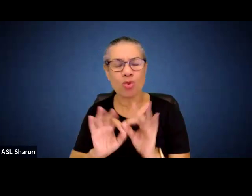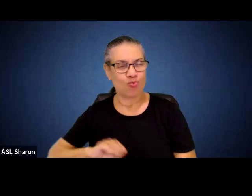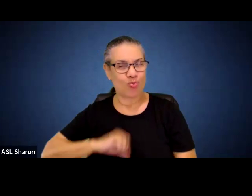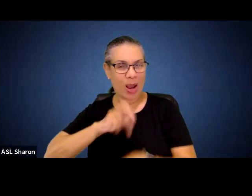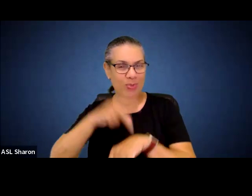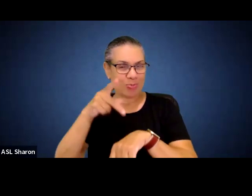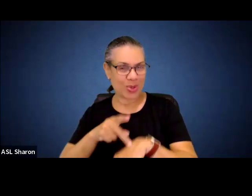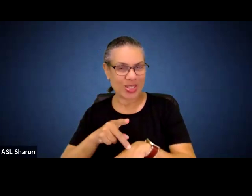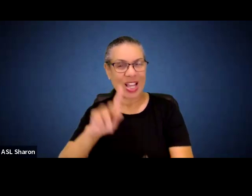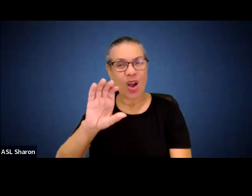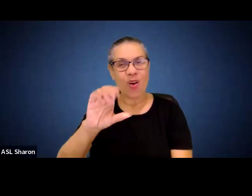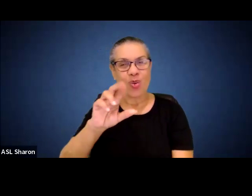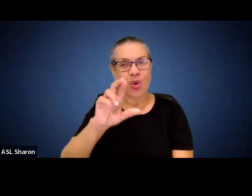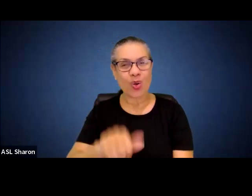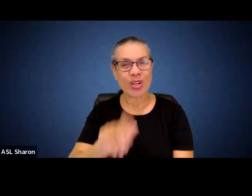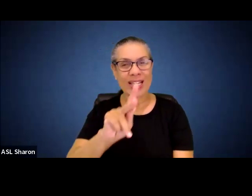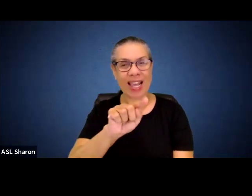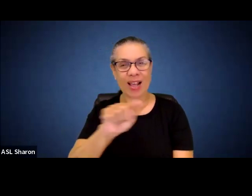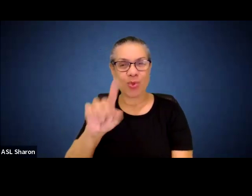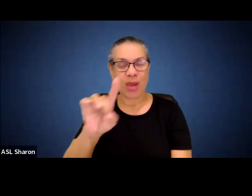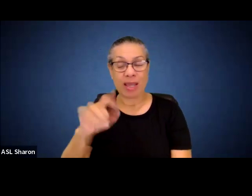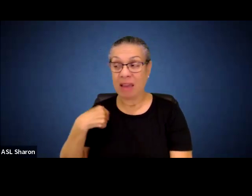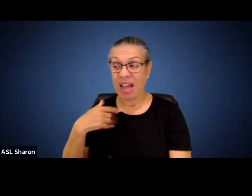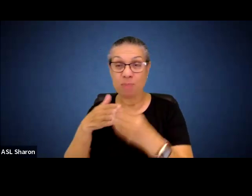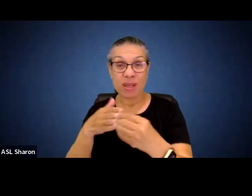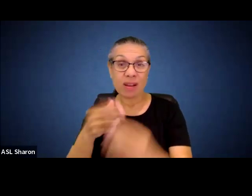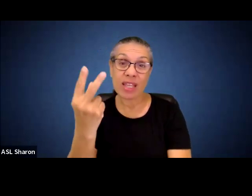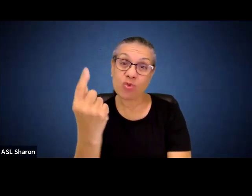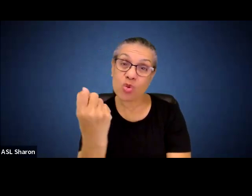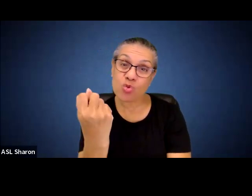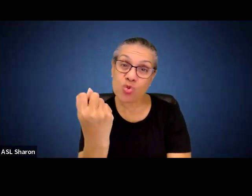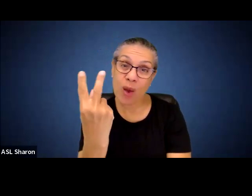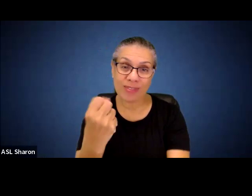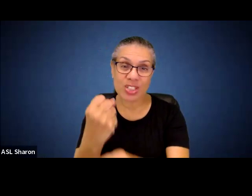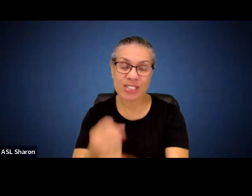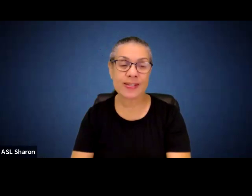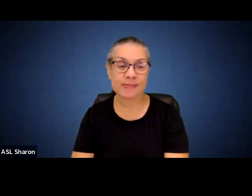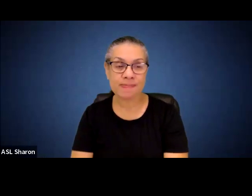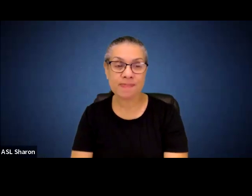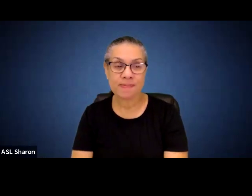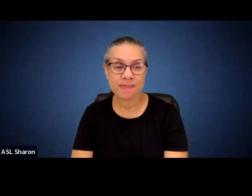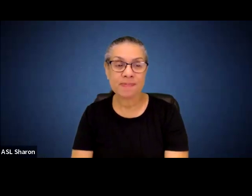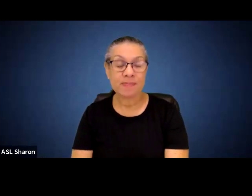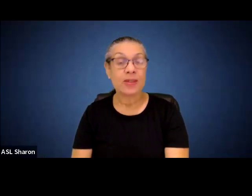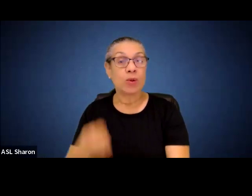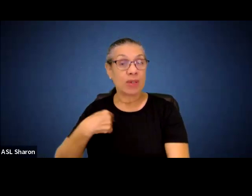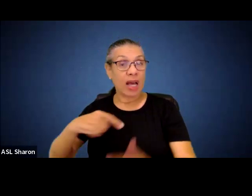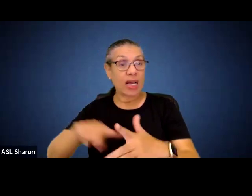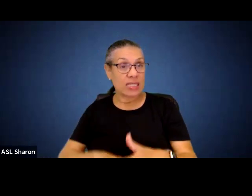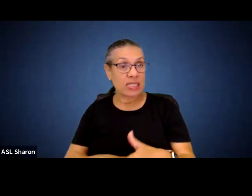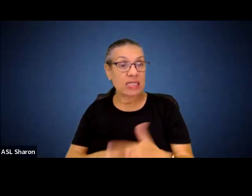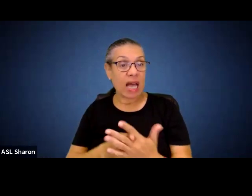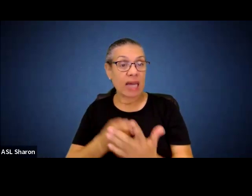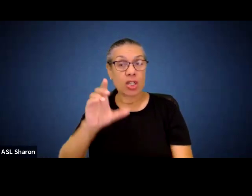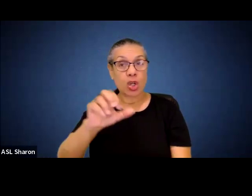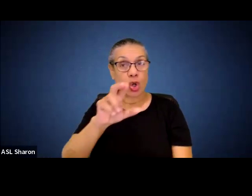Curley K-8. I have been the leader there for the last 12 years. I would say that when I started at Curley